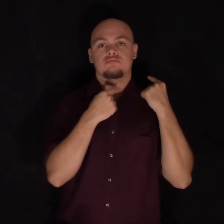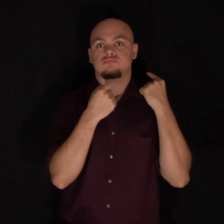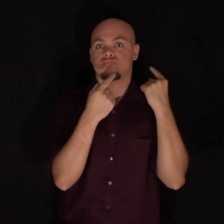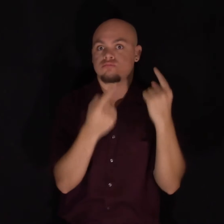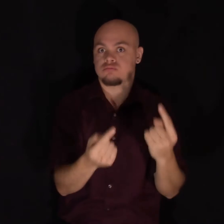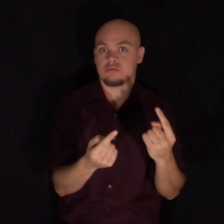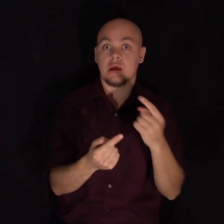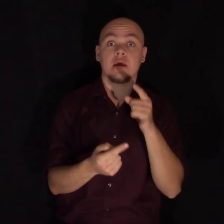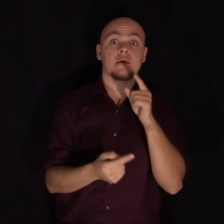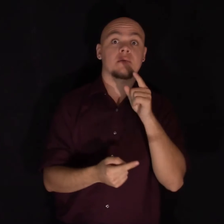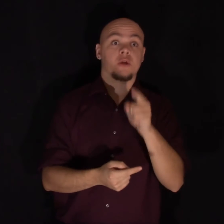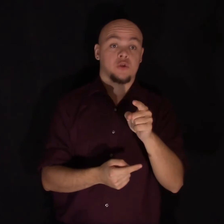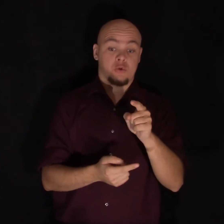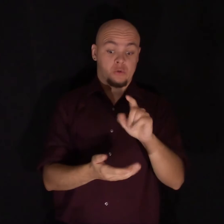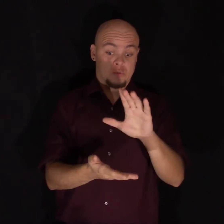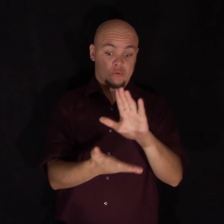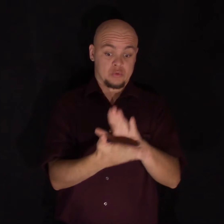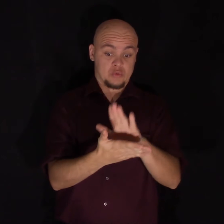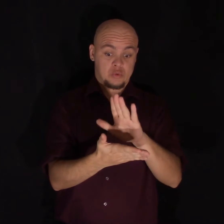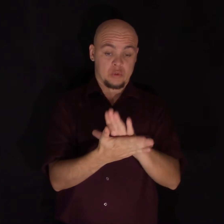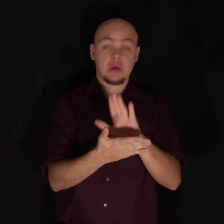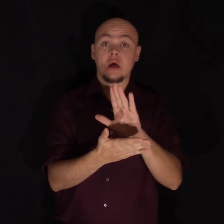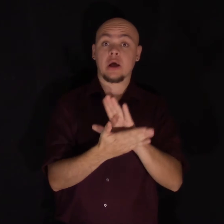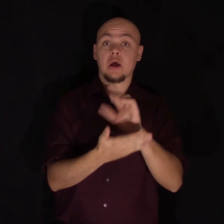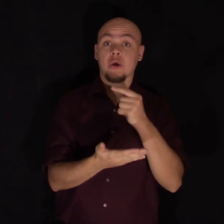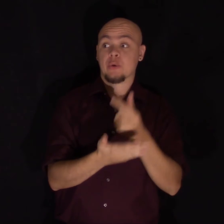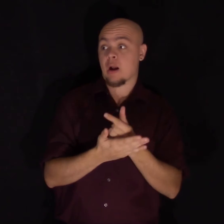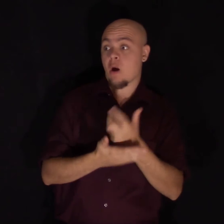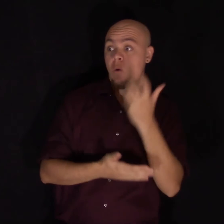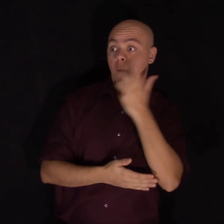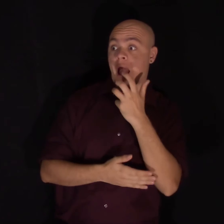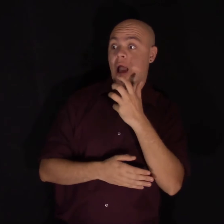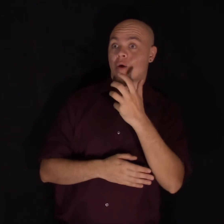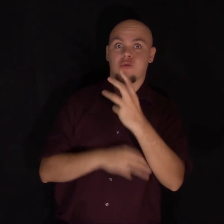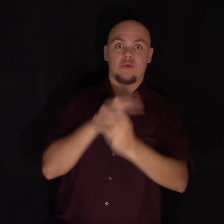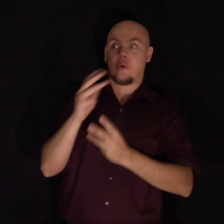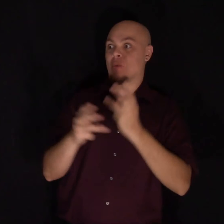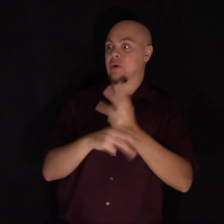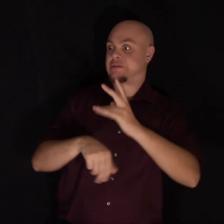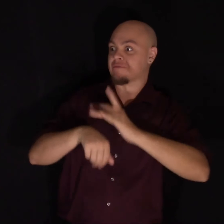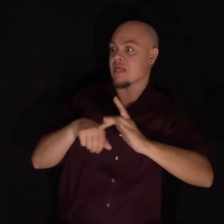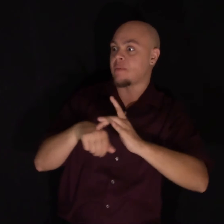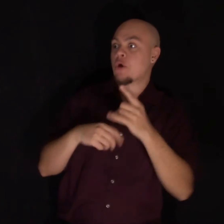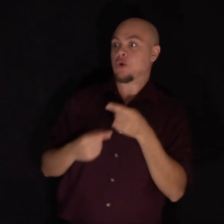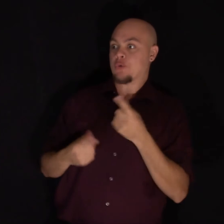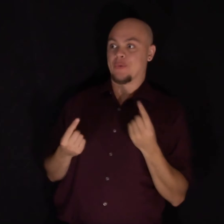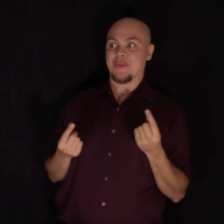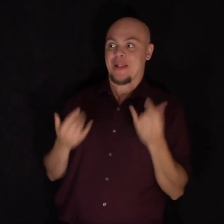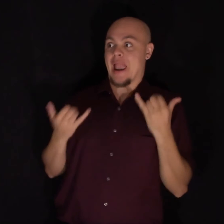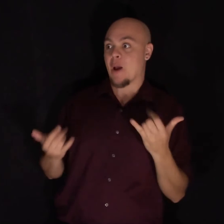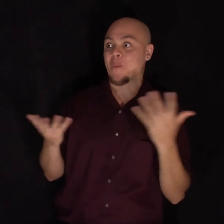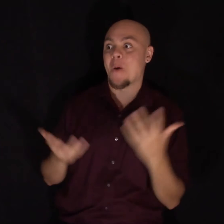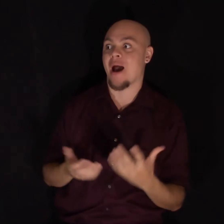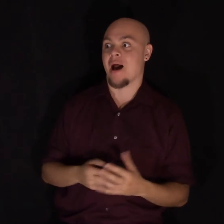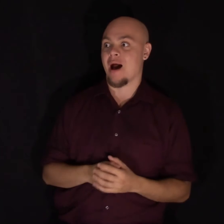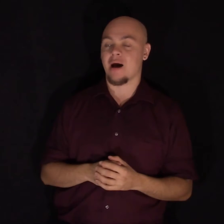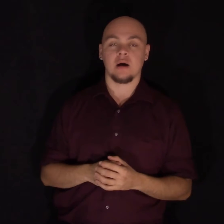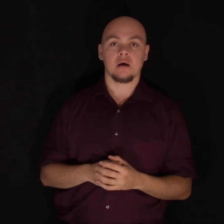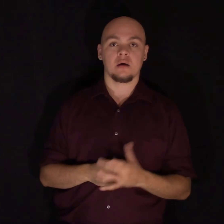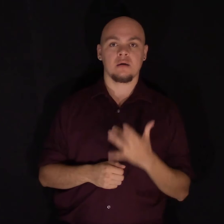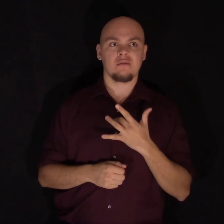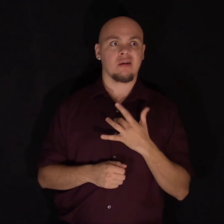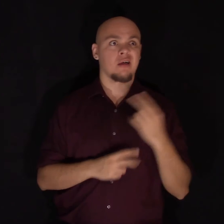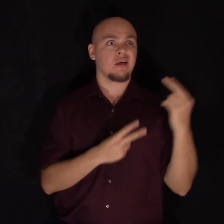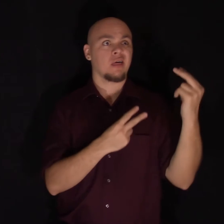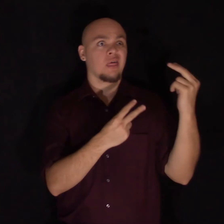when you're graduating from school, right? Everyone says, wow, the world's at your feet. What are you going to do now? And it's so intimidating. It's